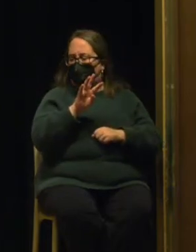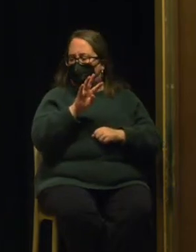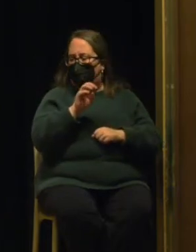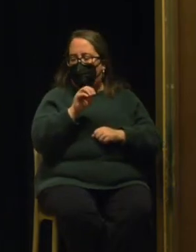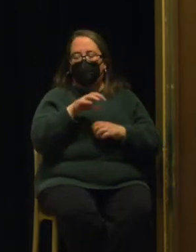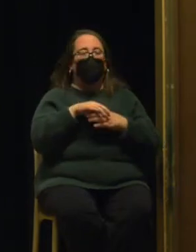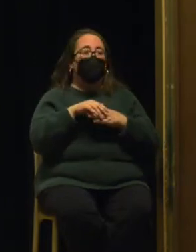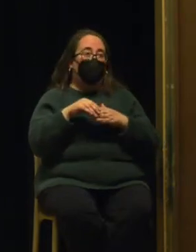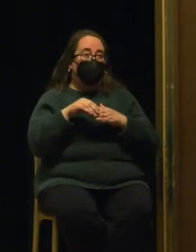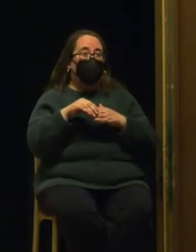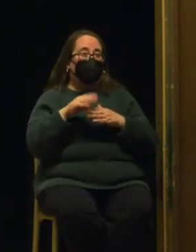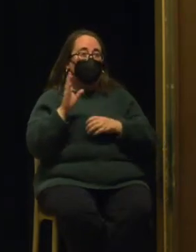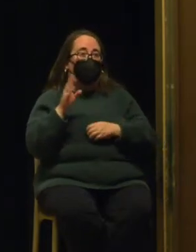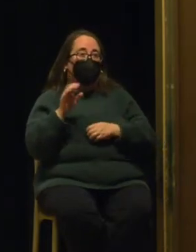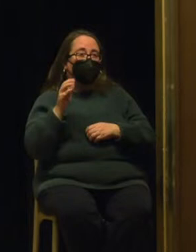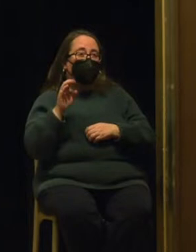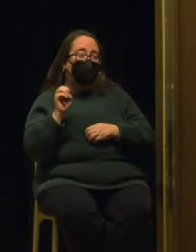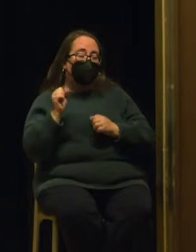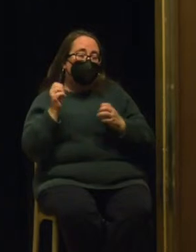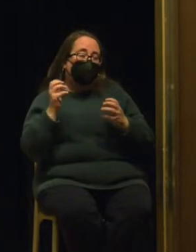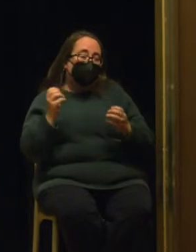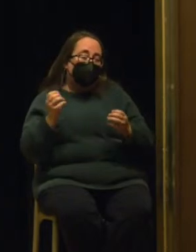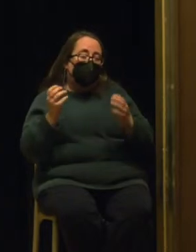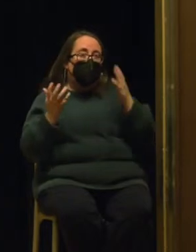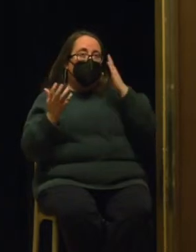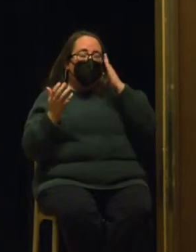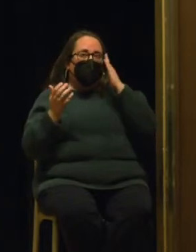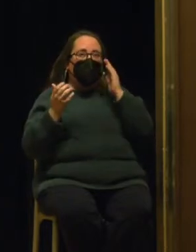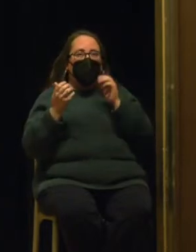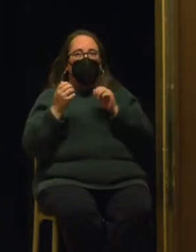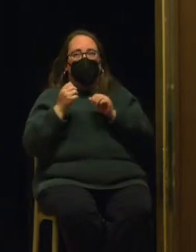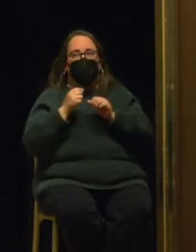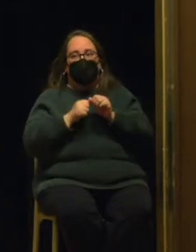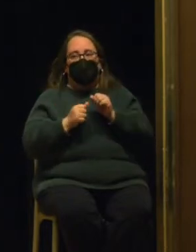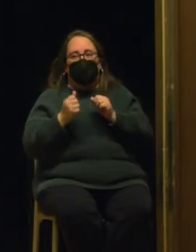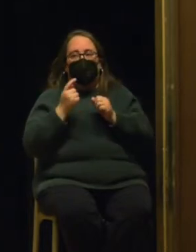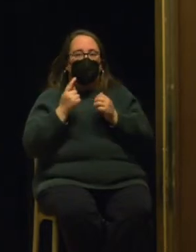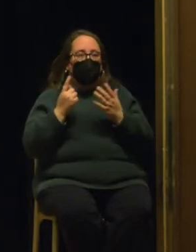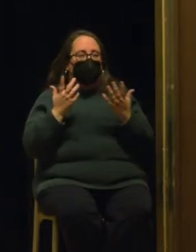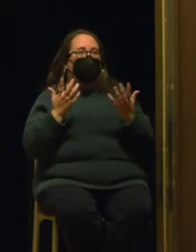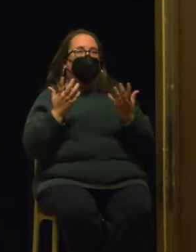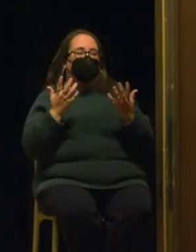$240 a share. So, you know, everyone made a lot of money then.